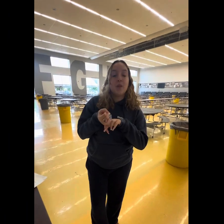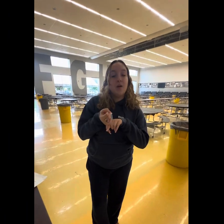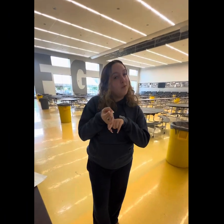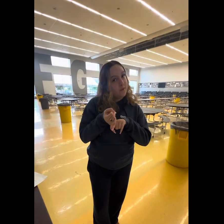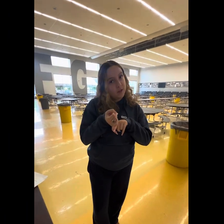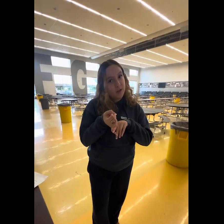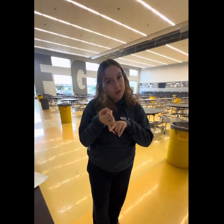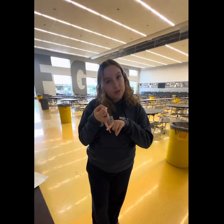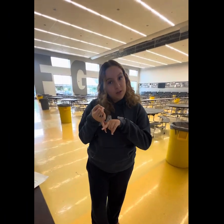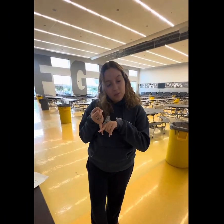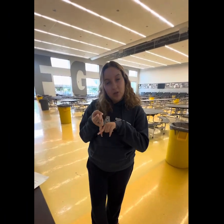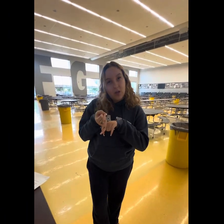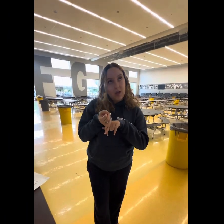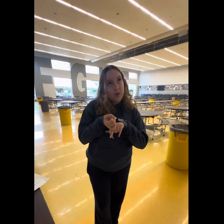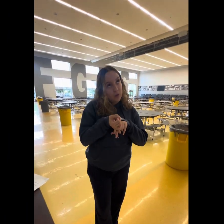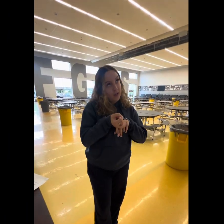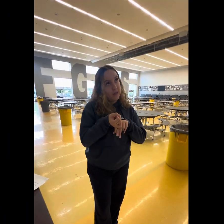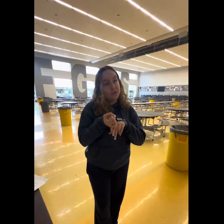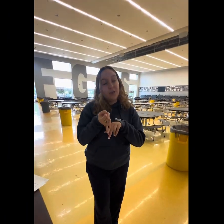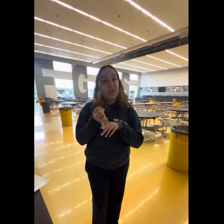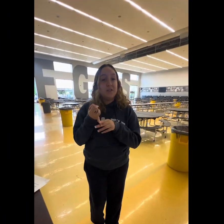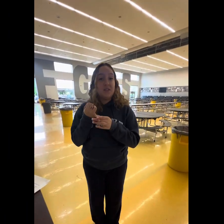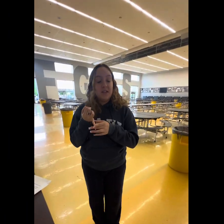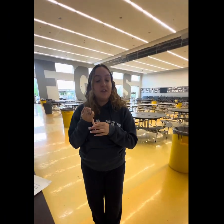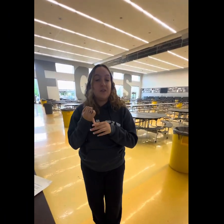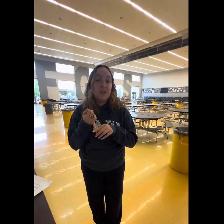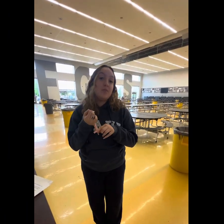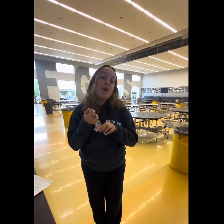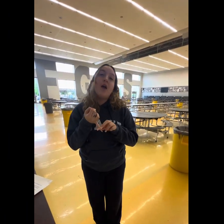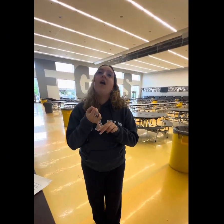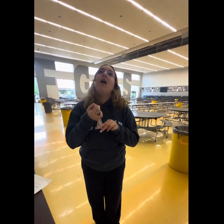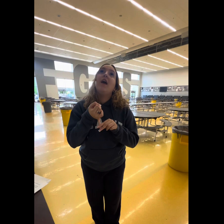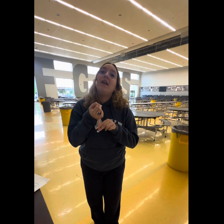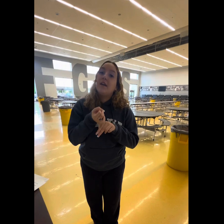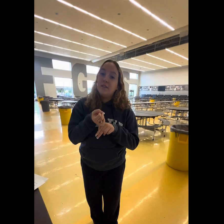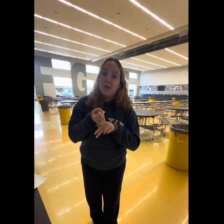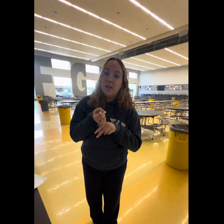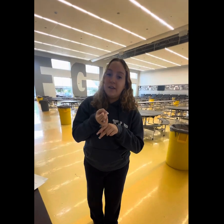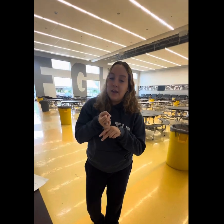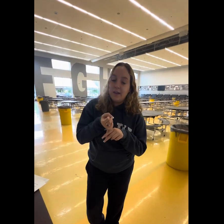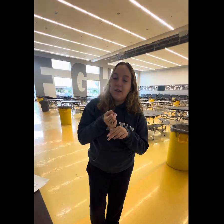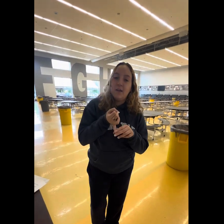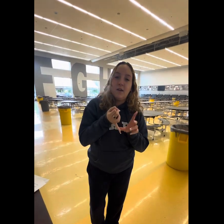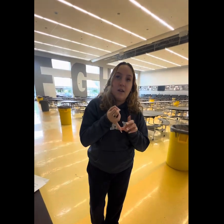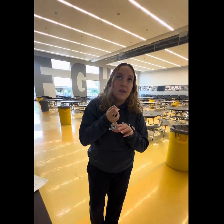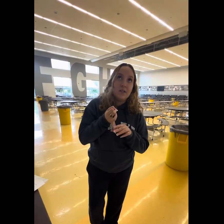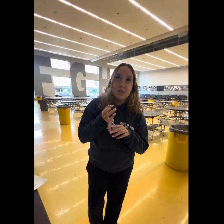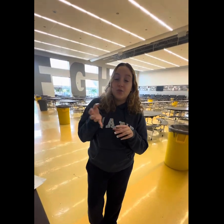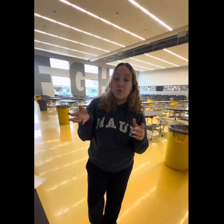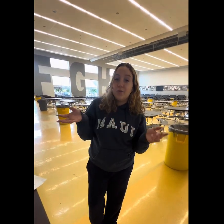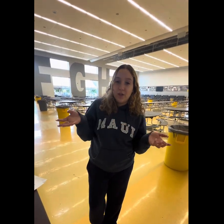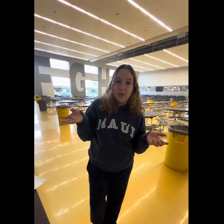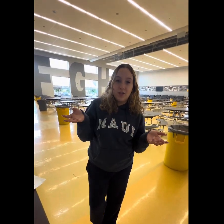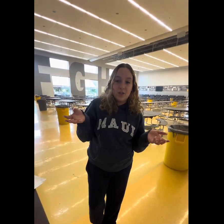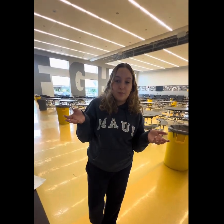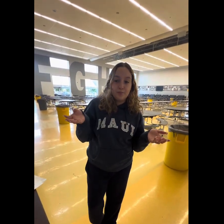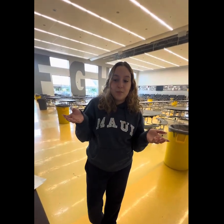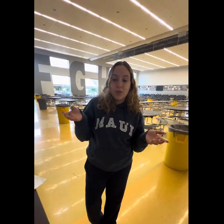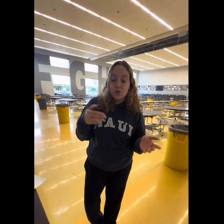one of the characters in the book and relating to it and stating the theme, and at the end adding analysis or reflection showing